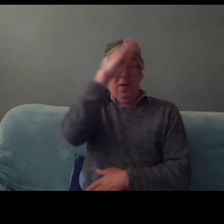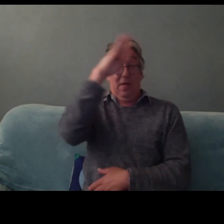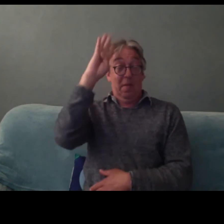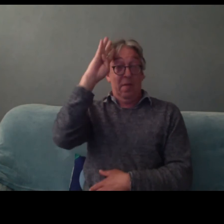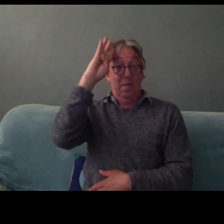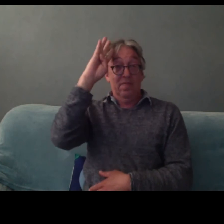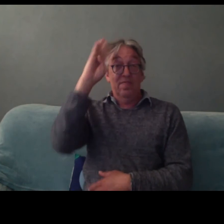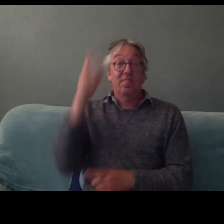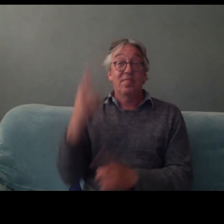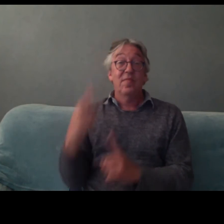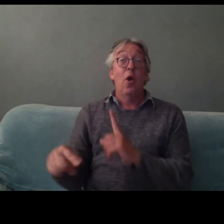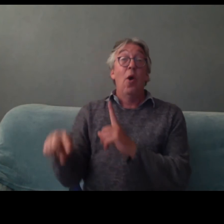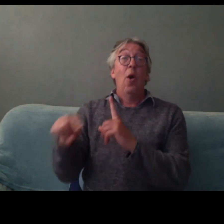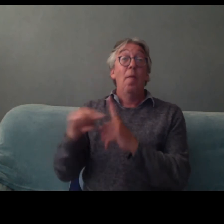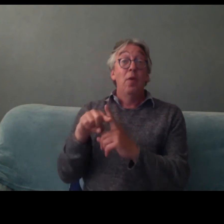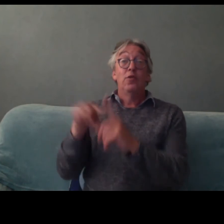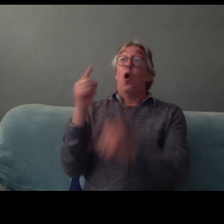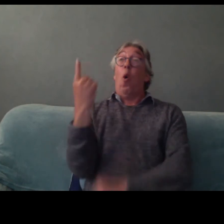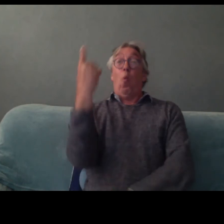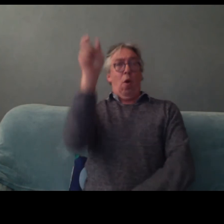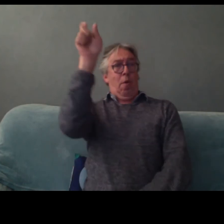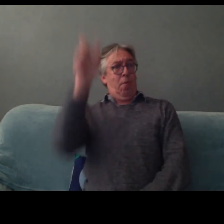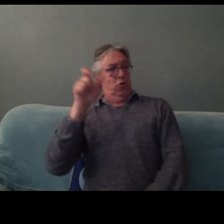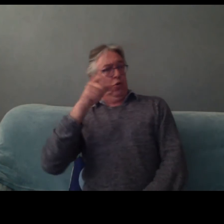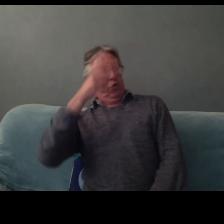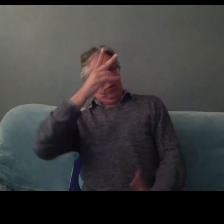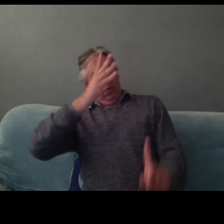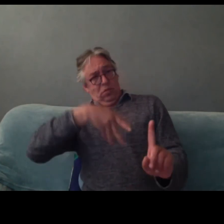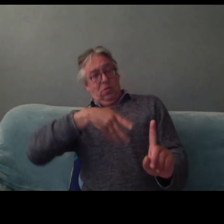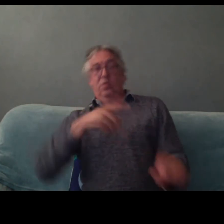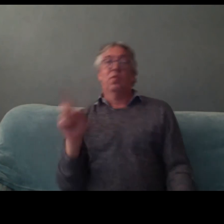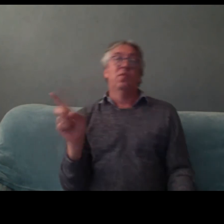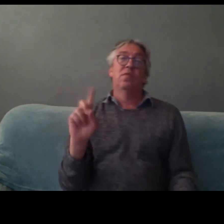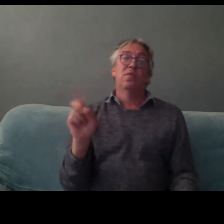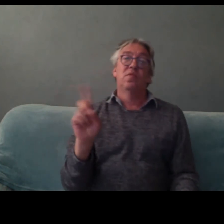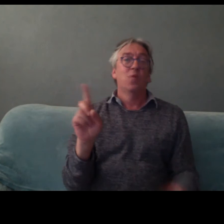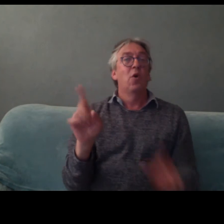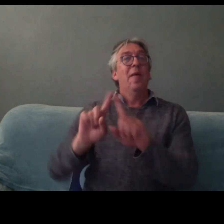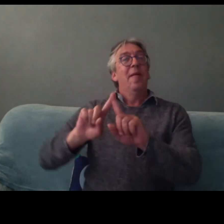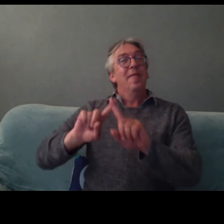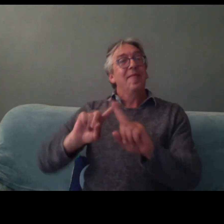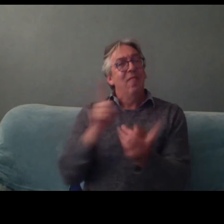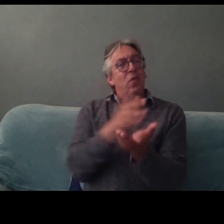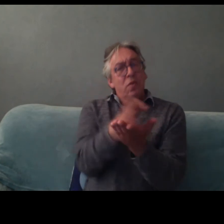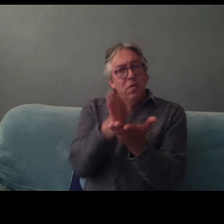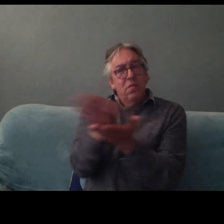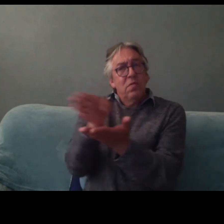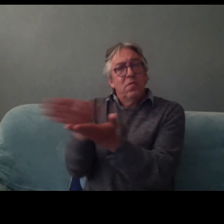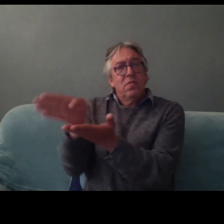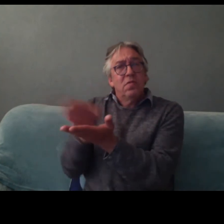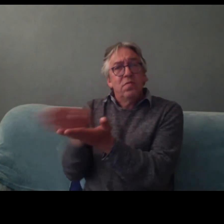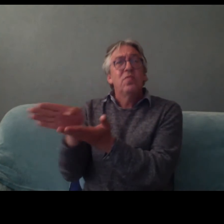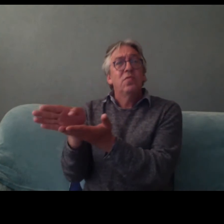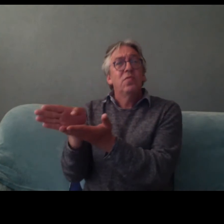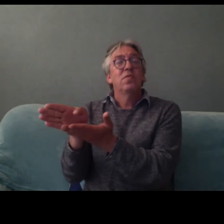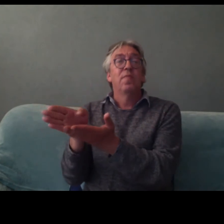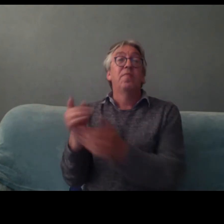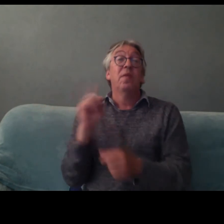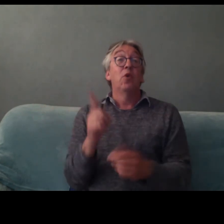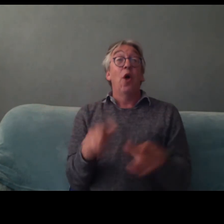everyone. It provides a common language for the different disciplines to refer to the same issues. The use of